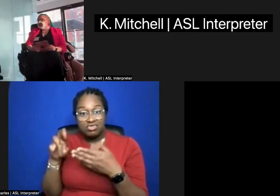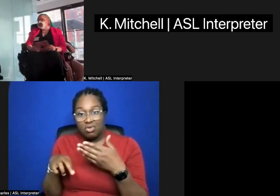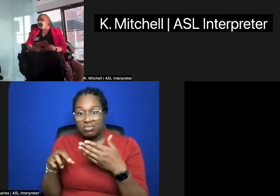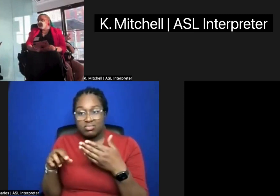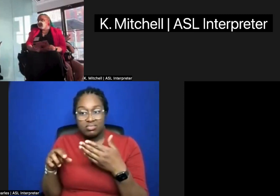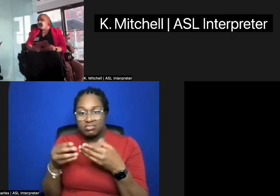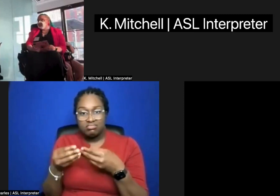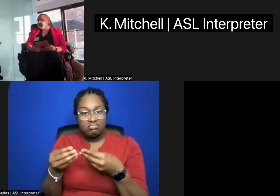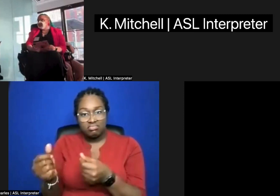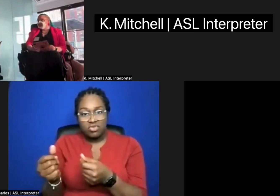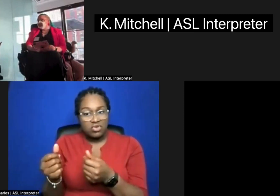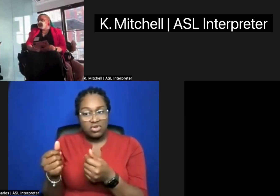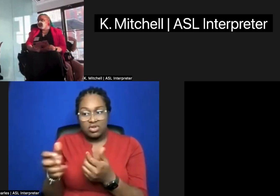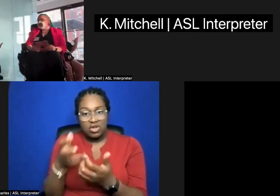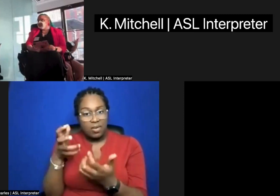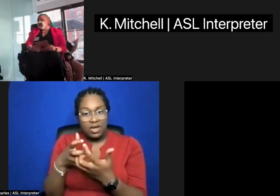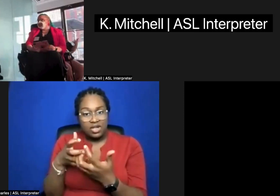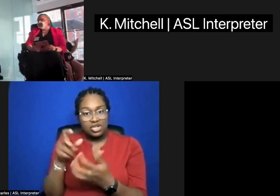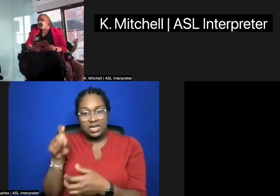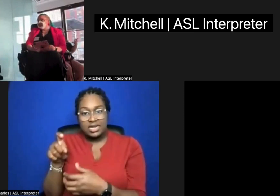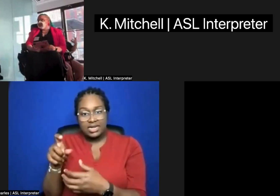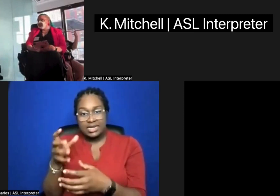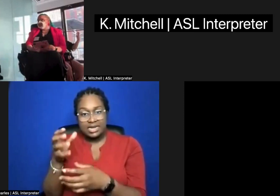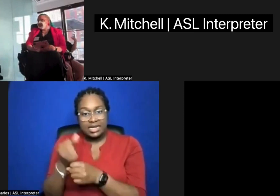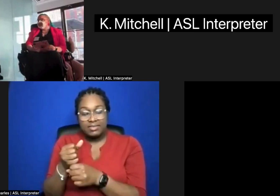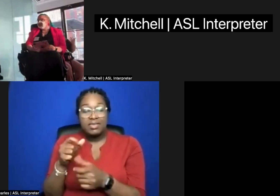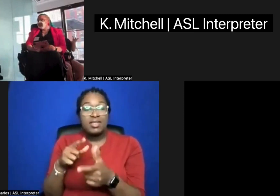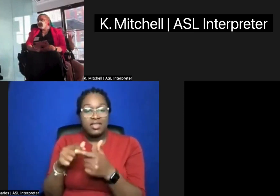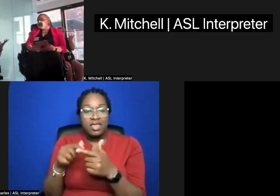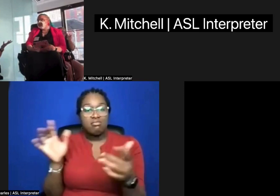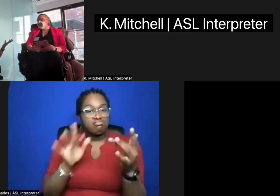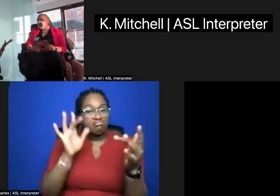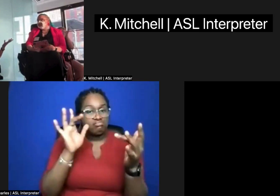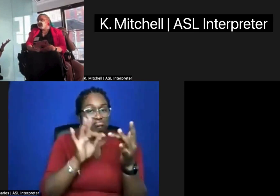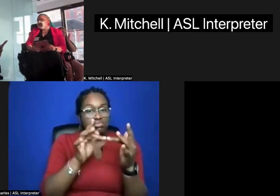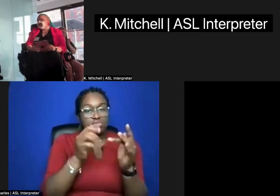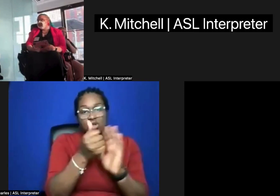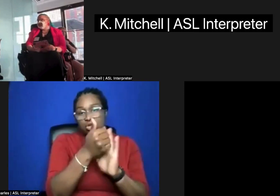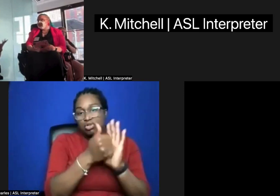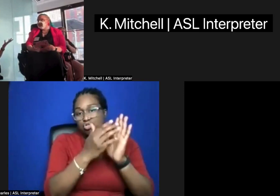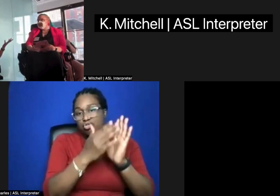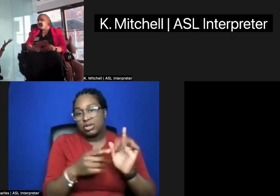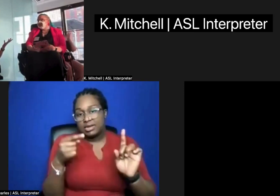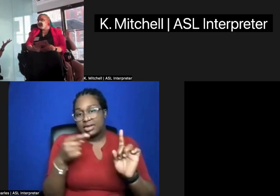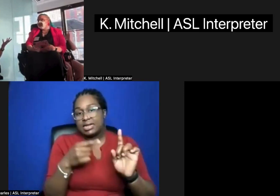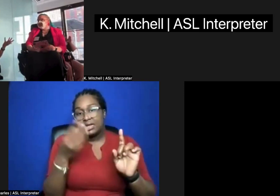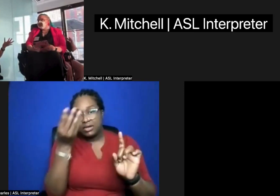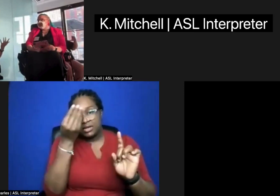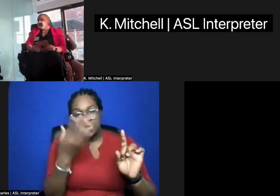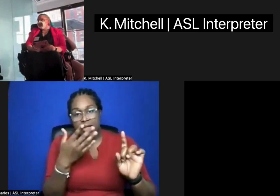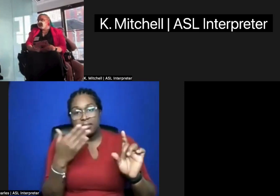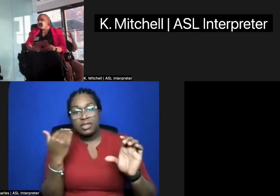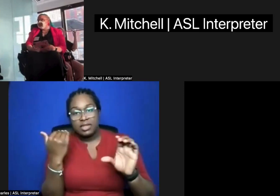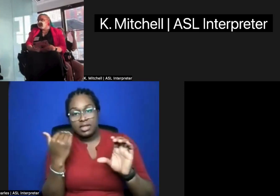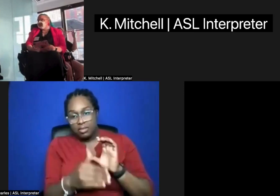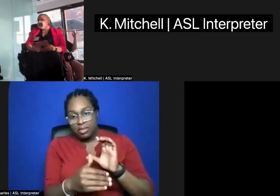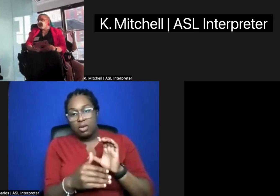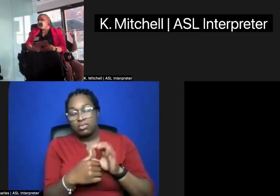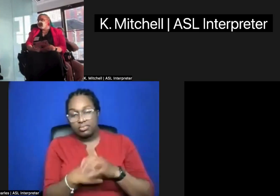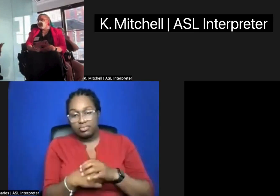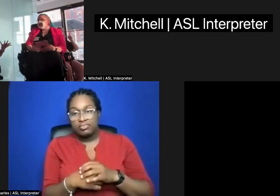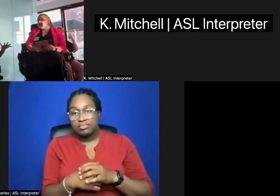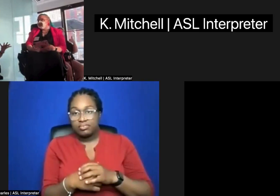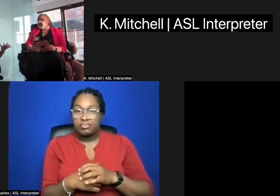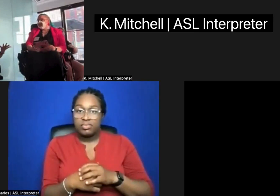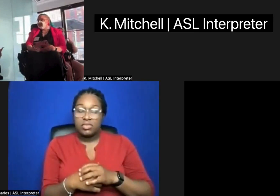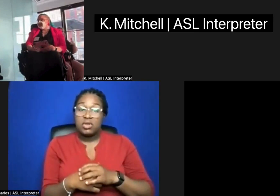the accommodation that you need or getting it, then I would say contact an attorney, and you can show the attorney the string of emails that you've already sent. But